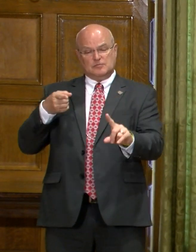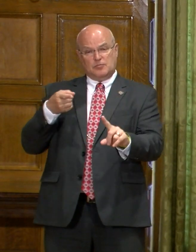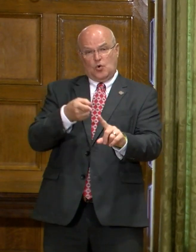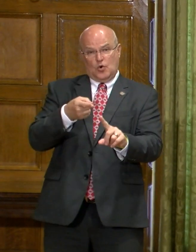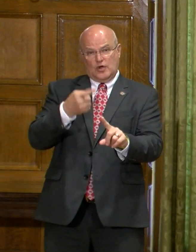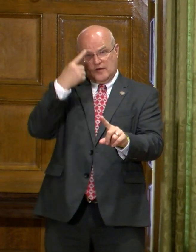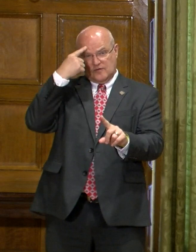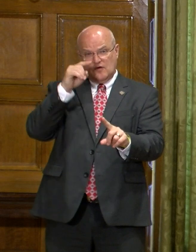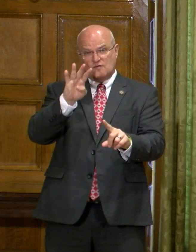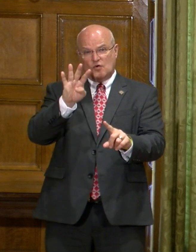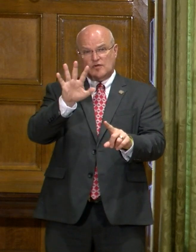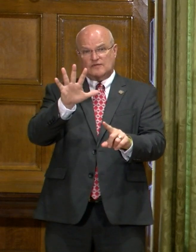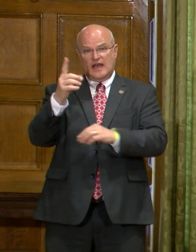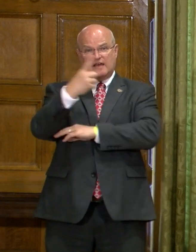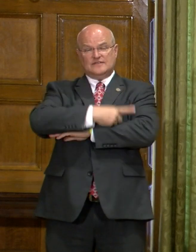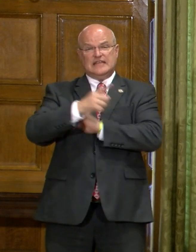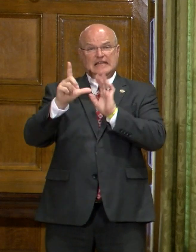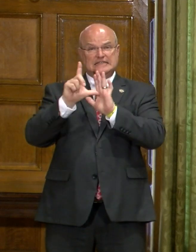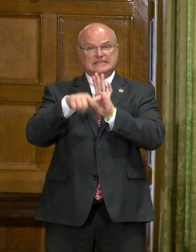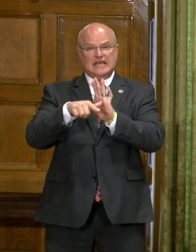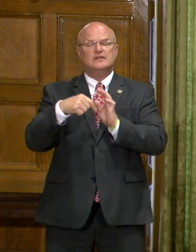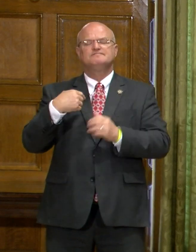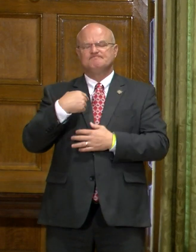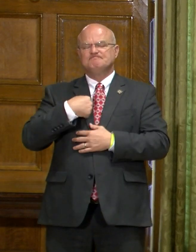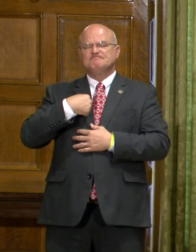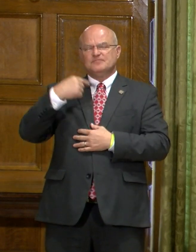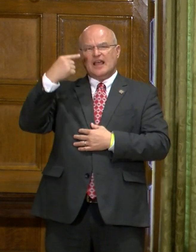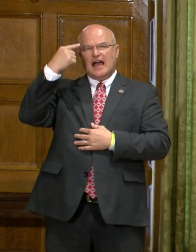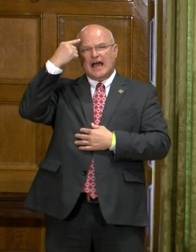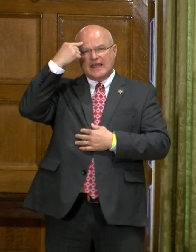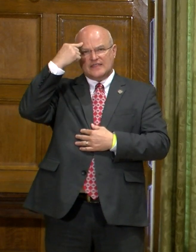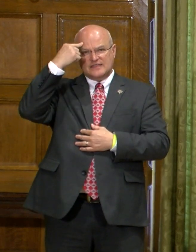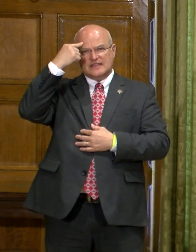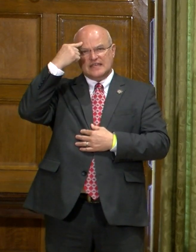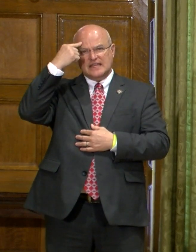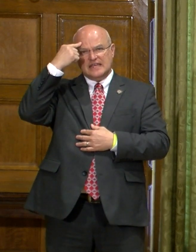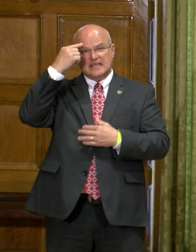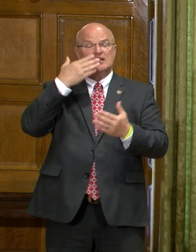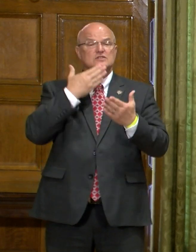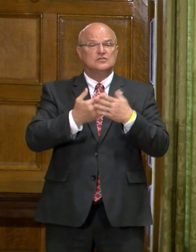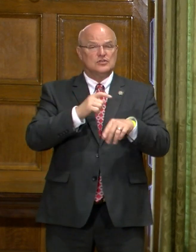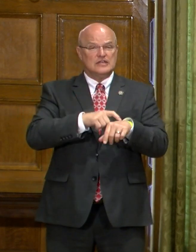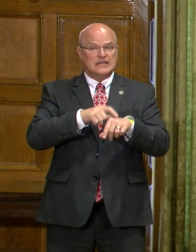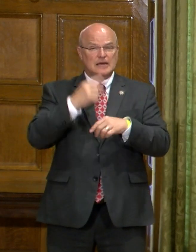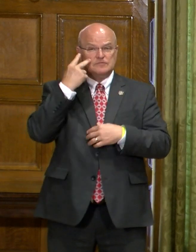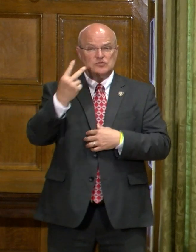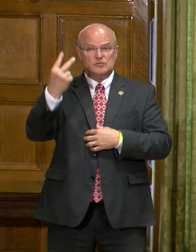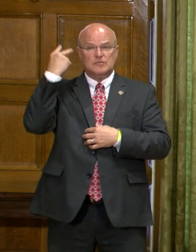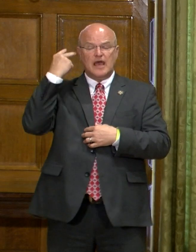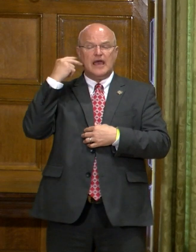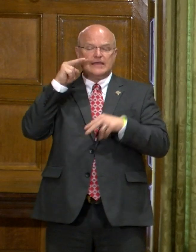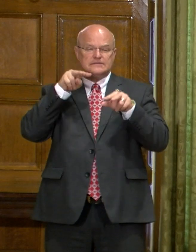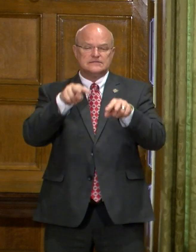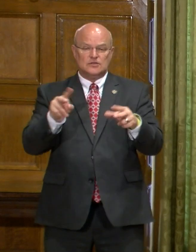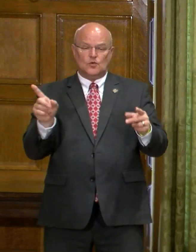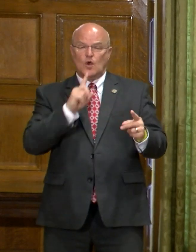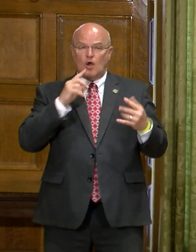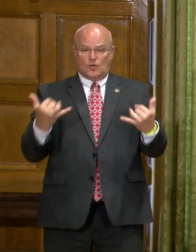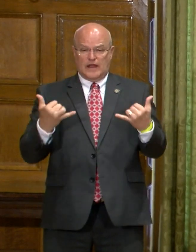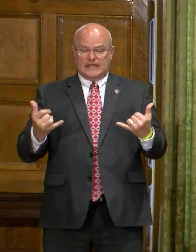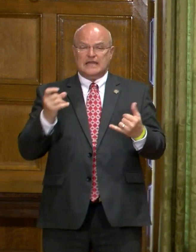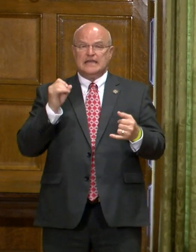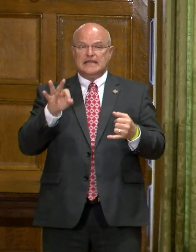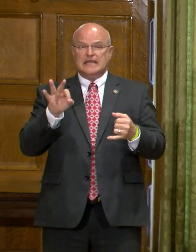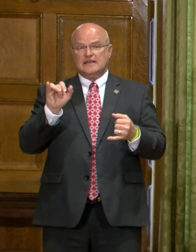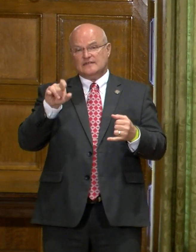point 45 days later, I think it'll be a good time to reflect on where we are and whether we have